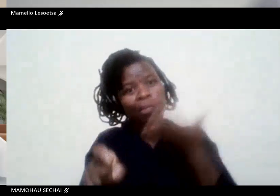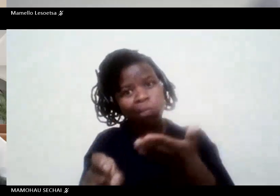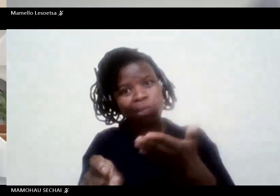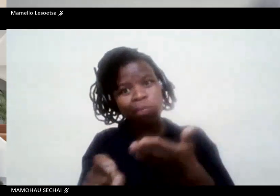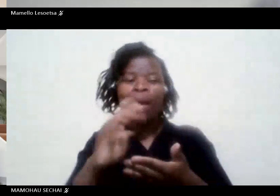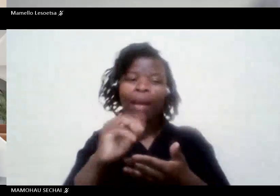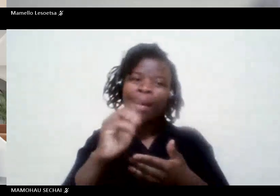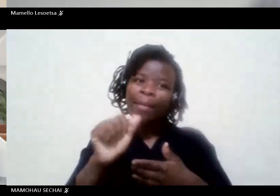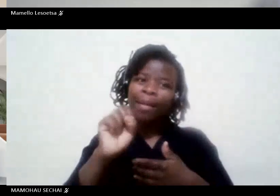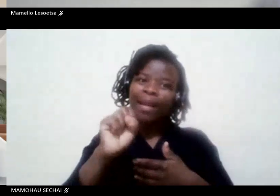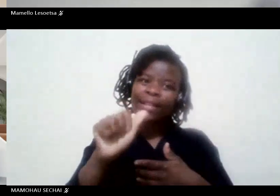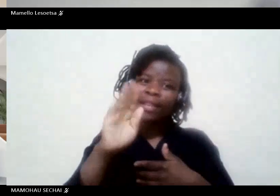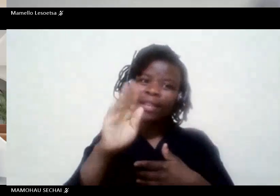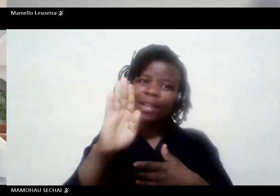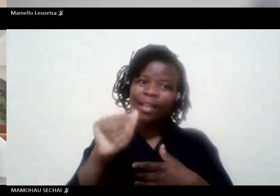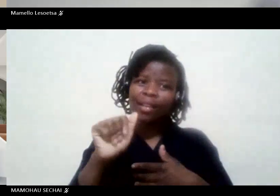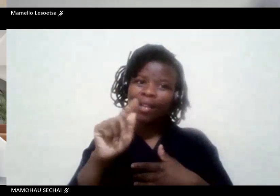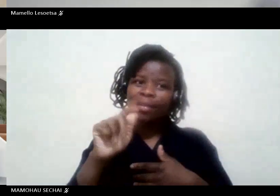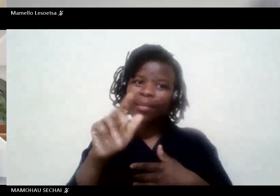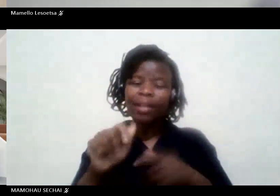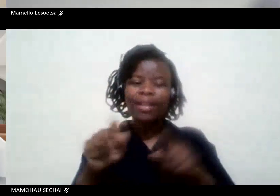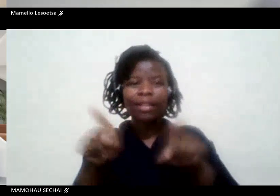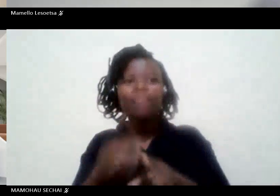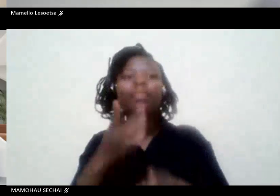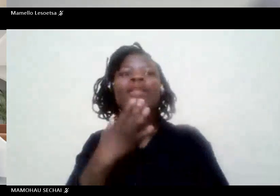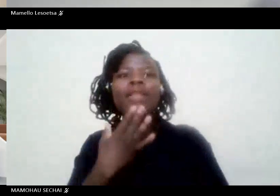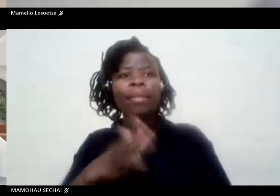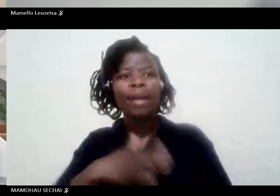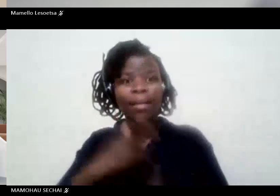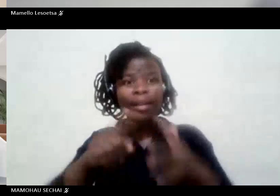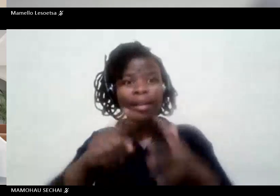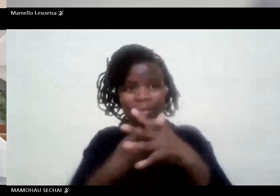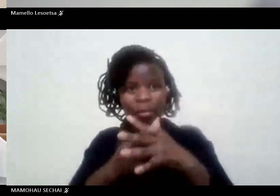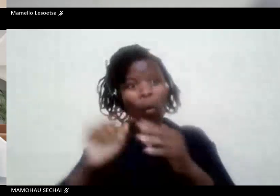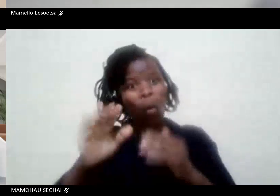there. Who wants to respond to those questions, or you have another question?